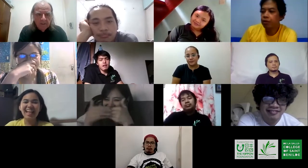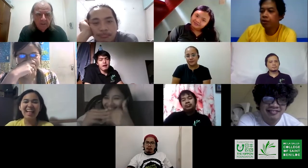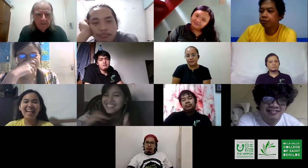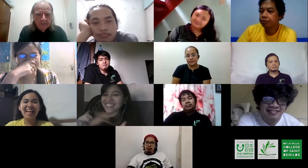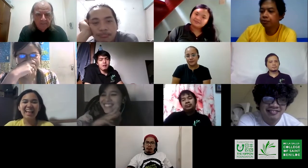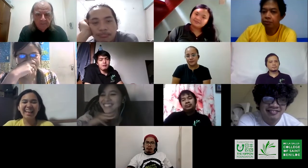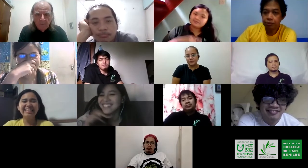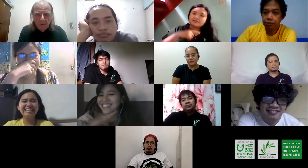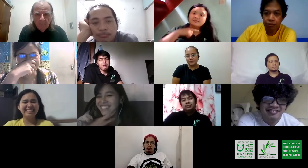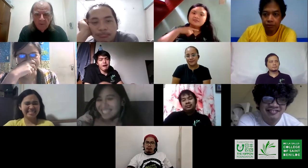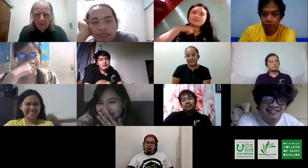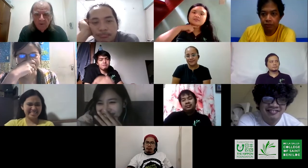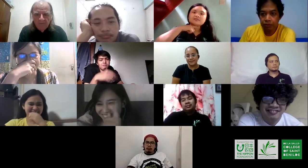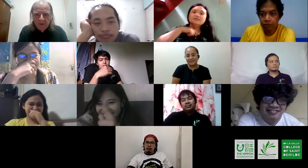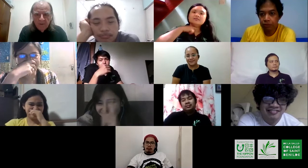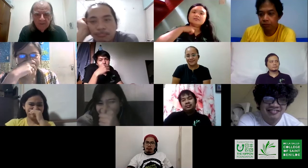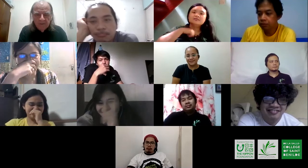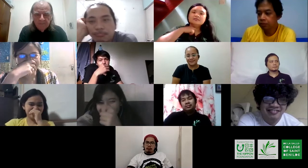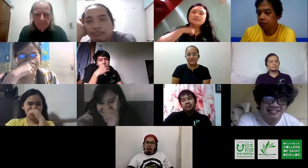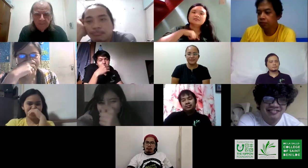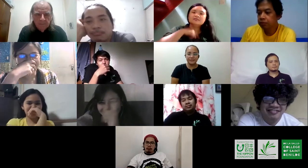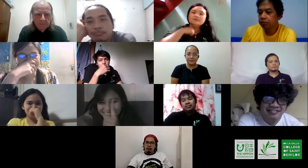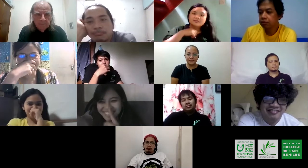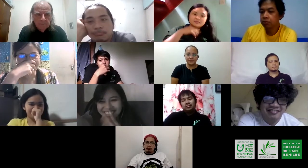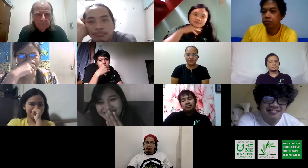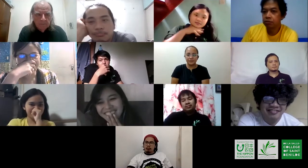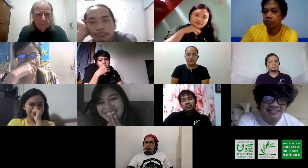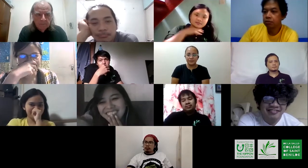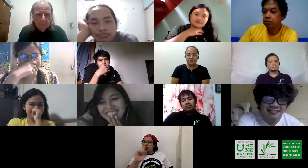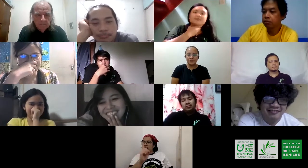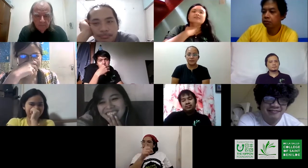Okay, all right. The wrong file here.